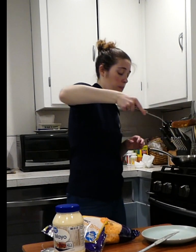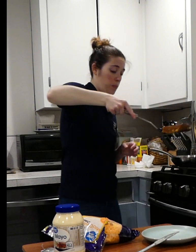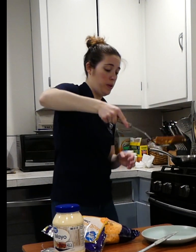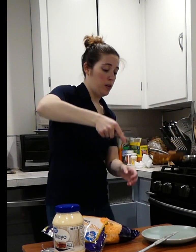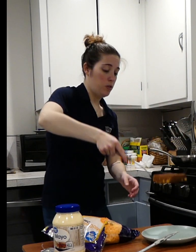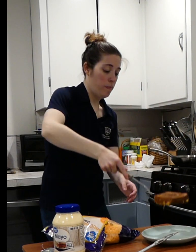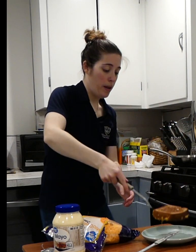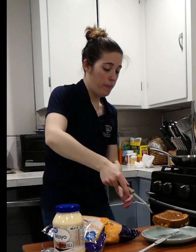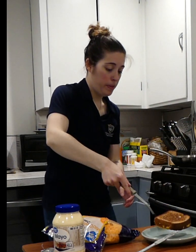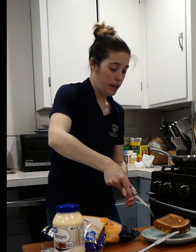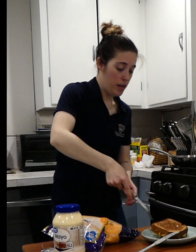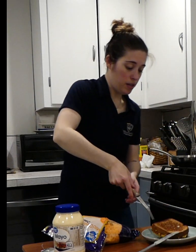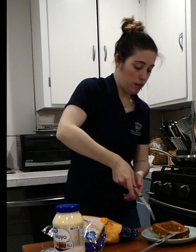Bring it to my plate.